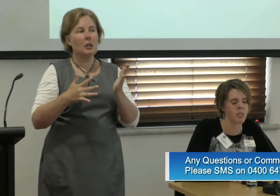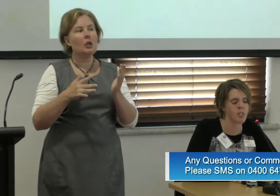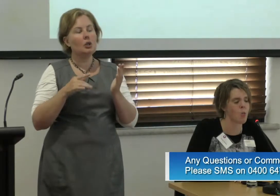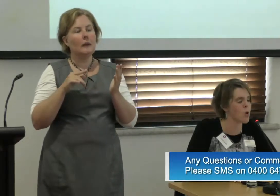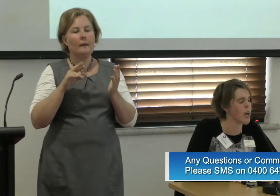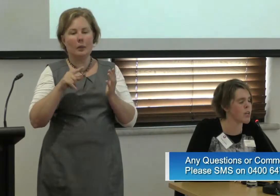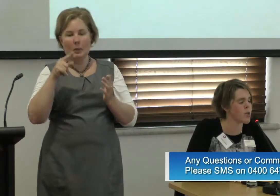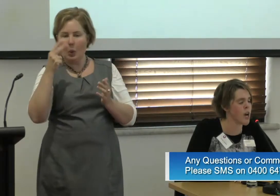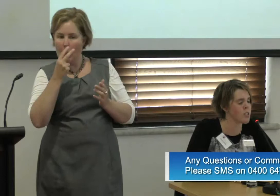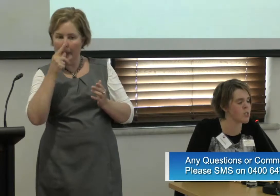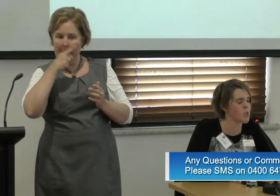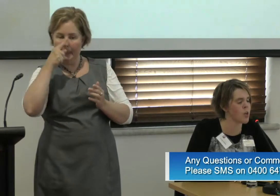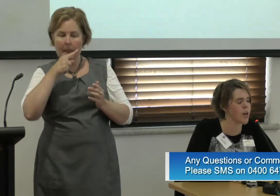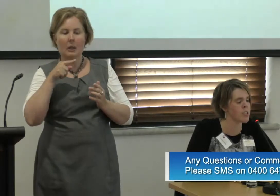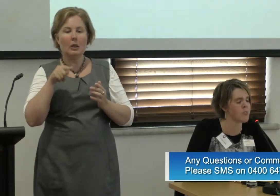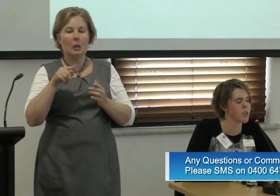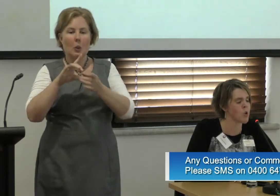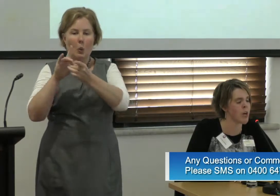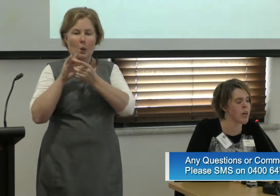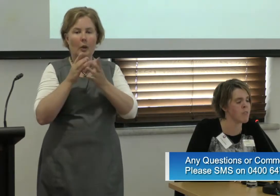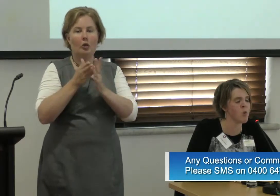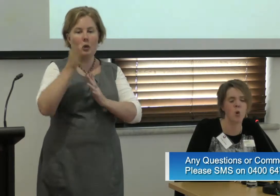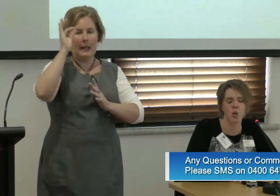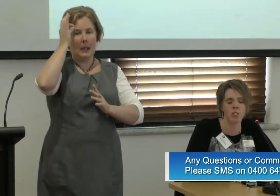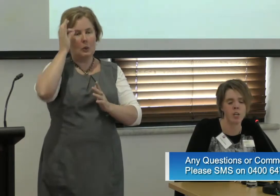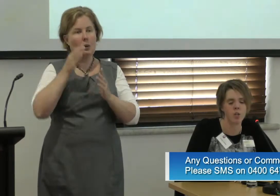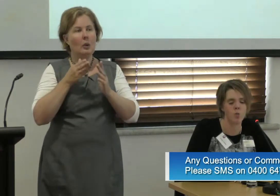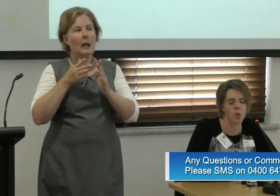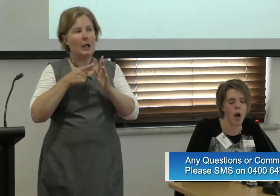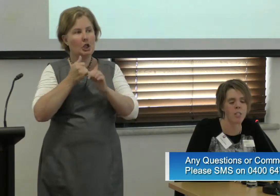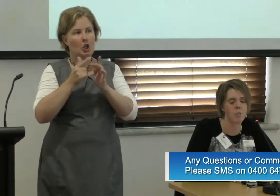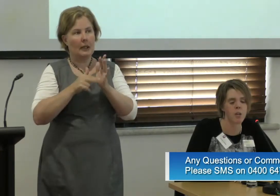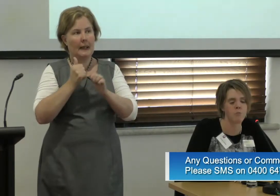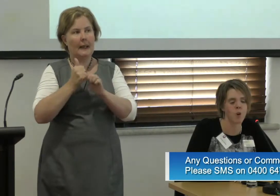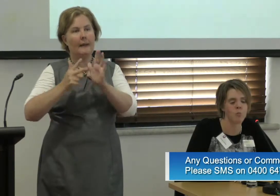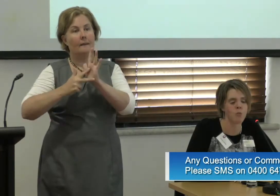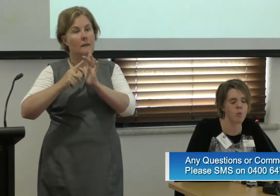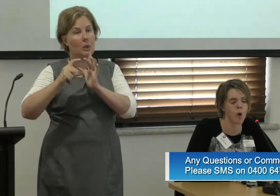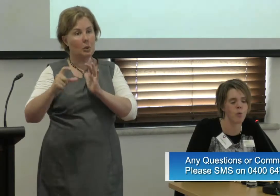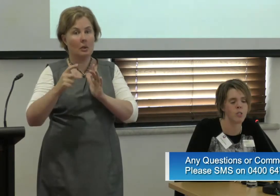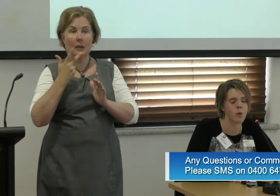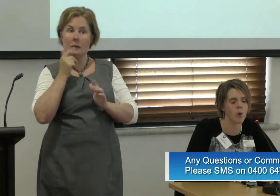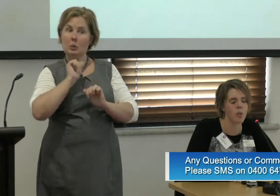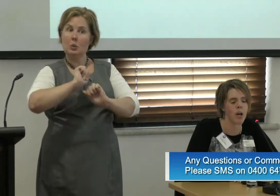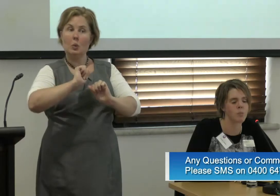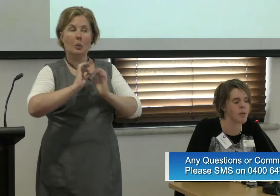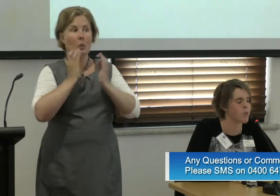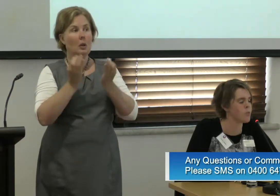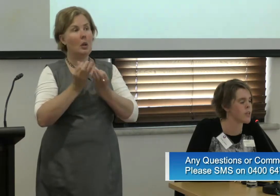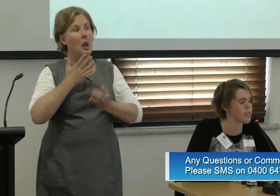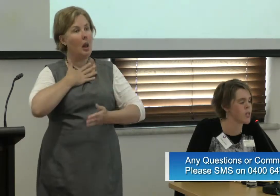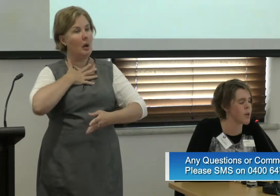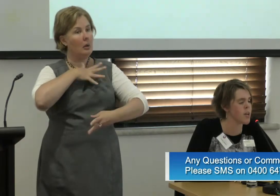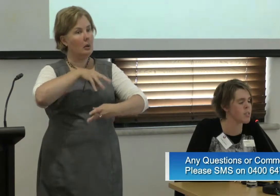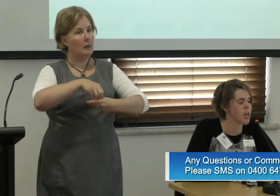that is coordinated through Council on the Ageing Victoria. If your organisation would like to be informed of the work we're doing, or you'd like to be involved